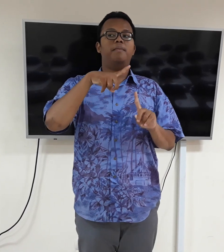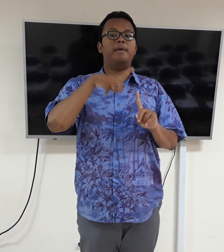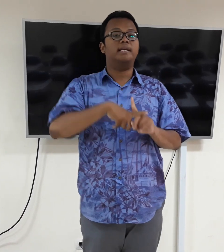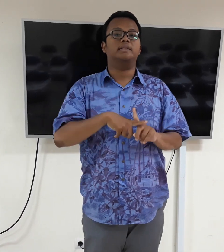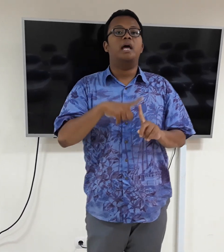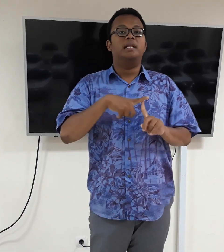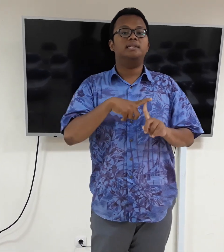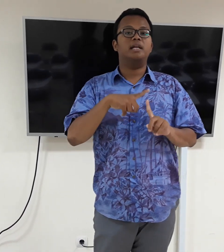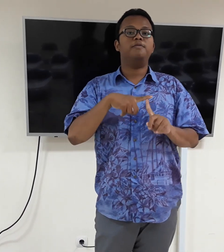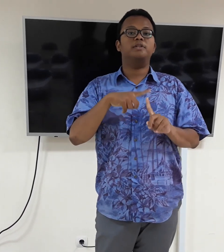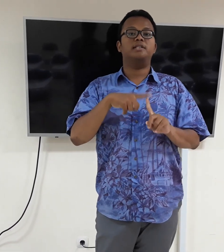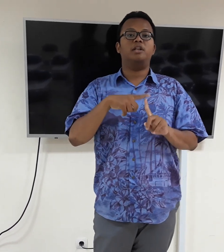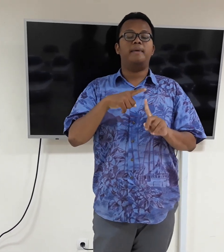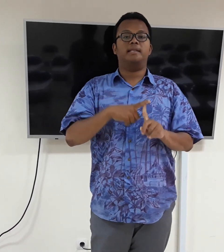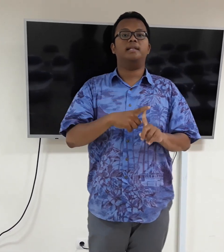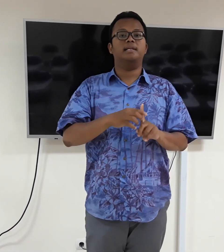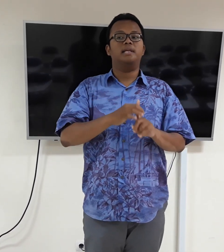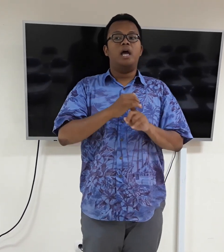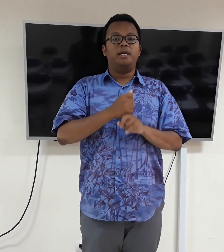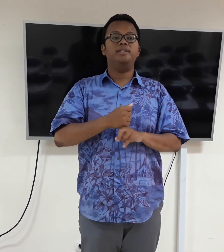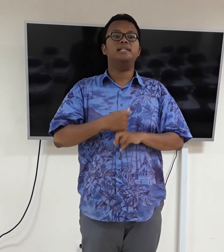method. This kind of post-test only method is we just